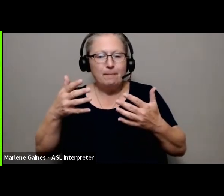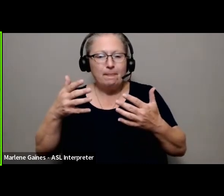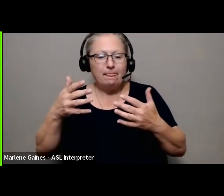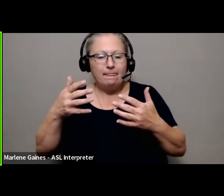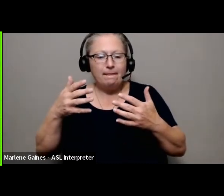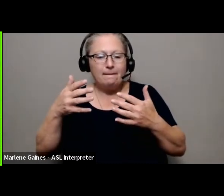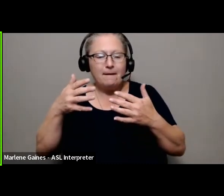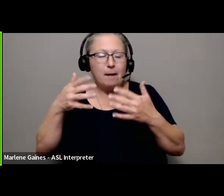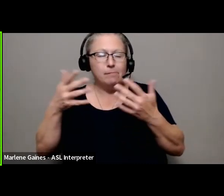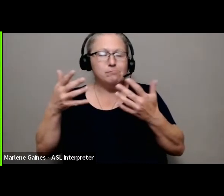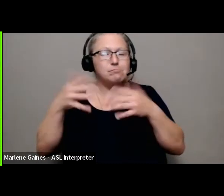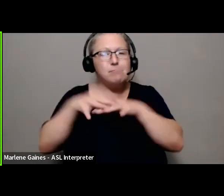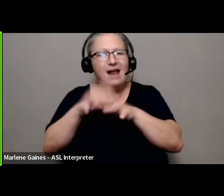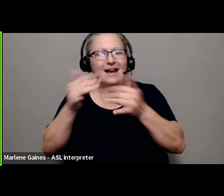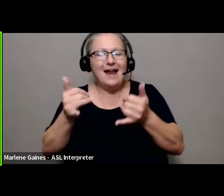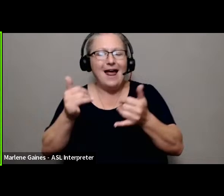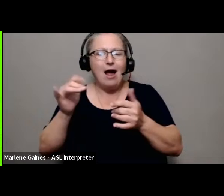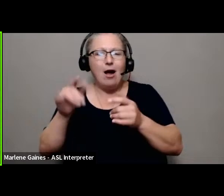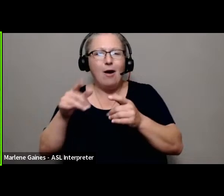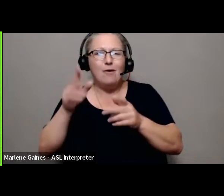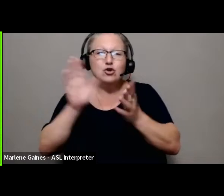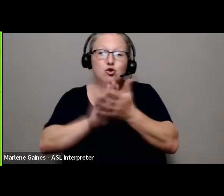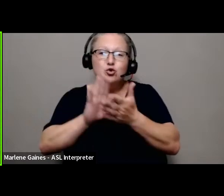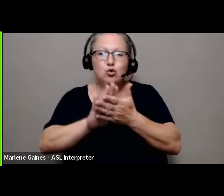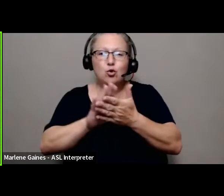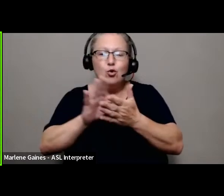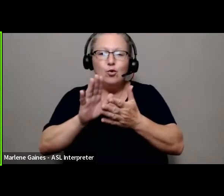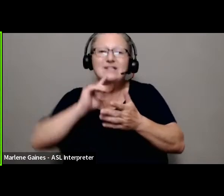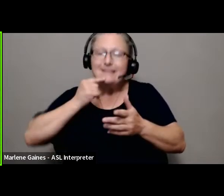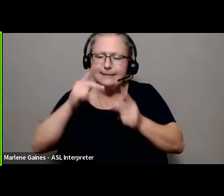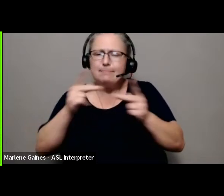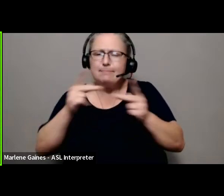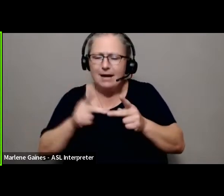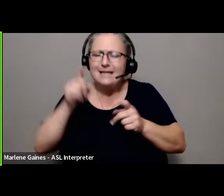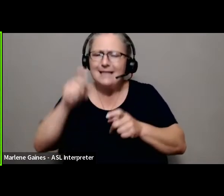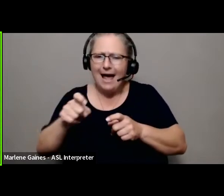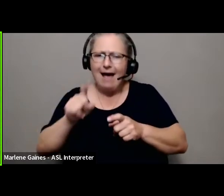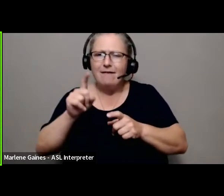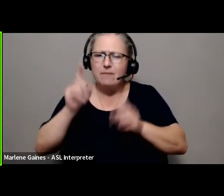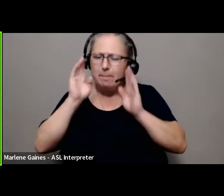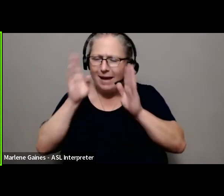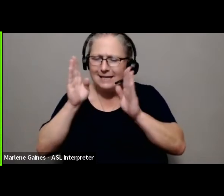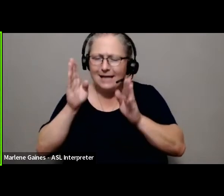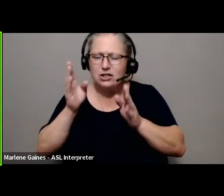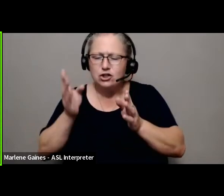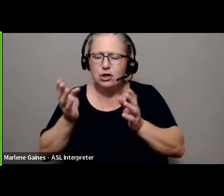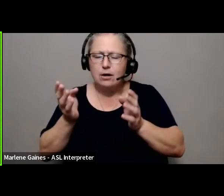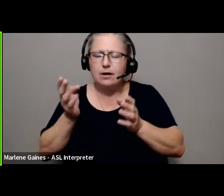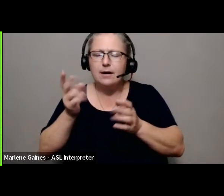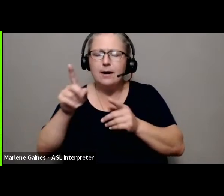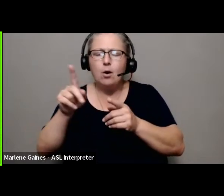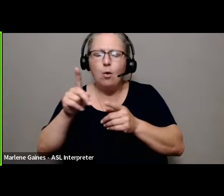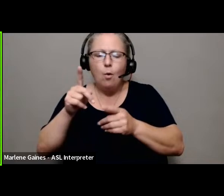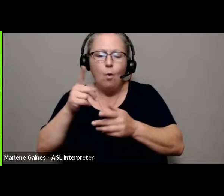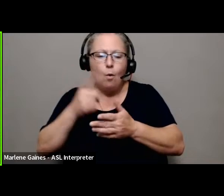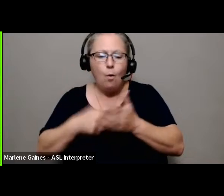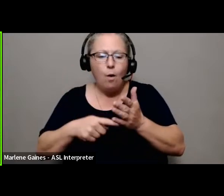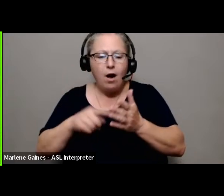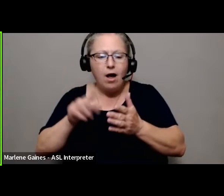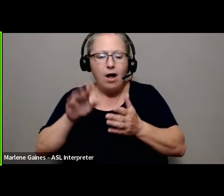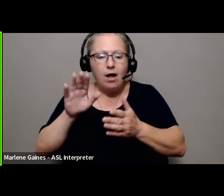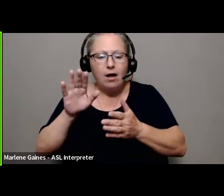needs to come back. School is it's a serious place, and you really need to pay more attention to what